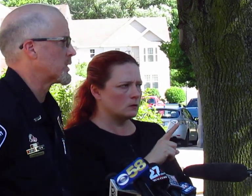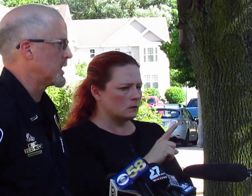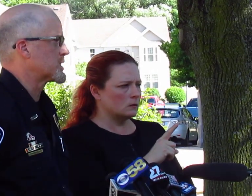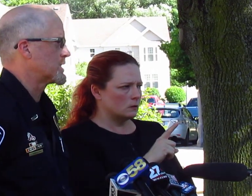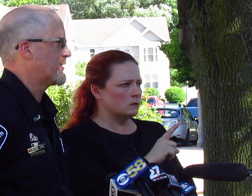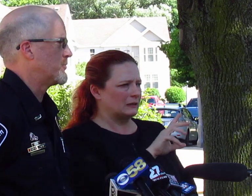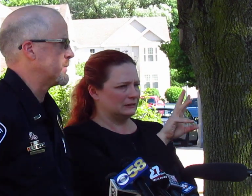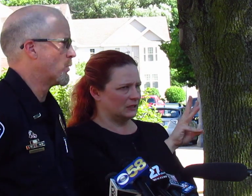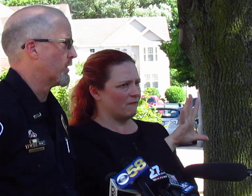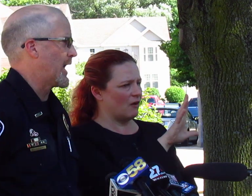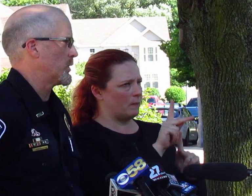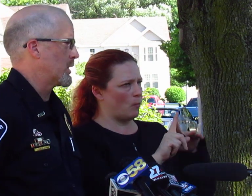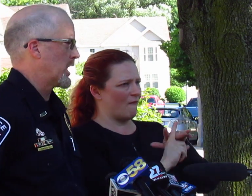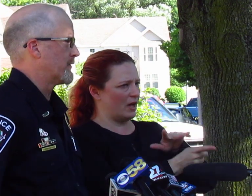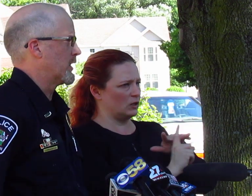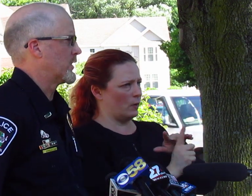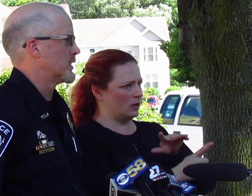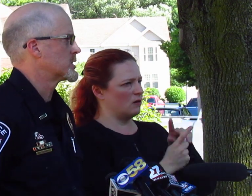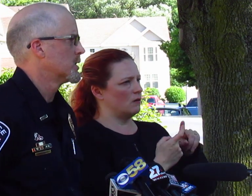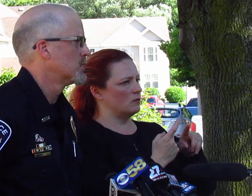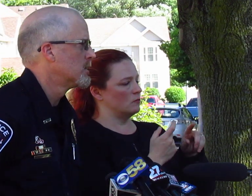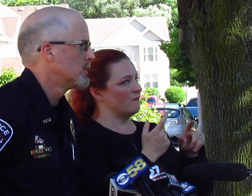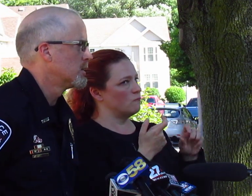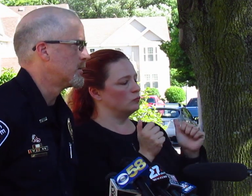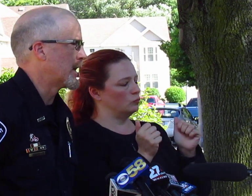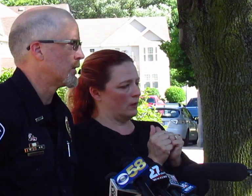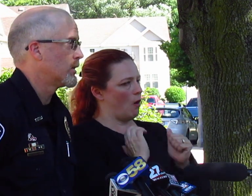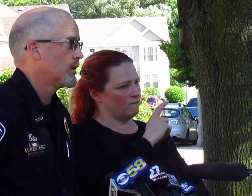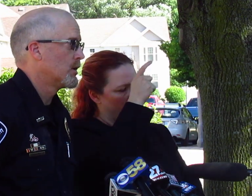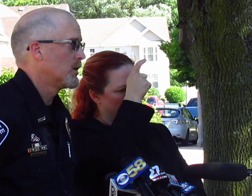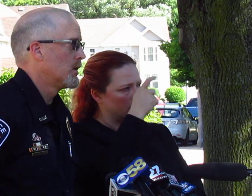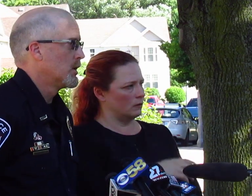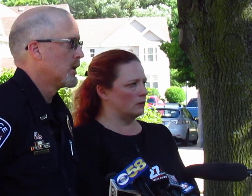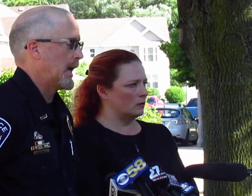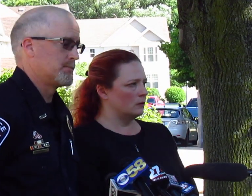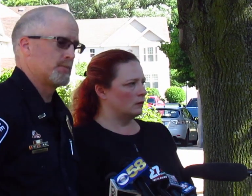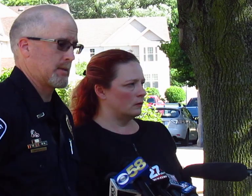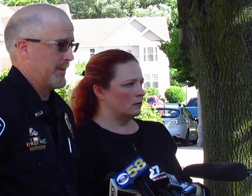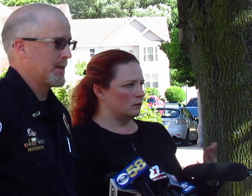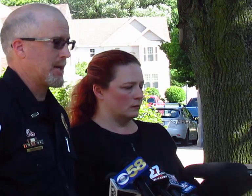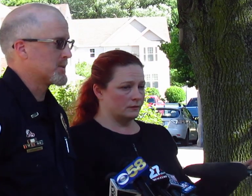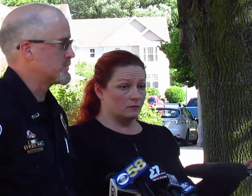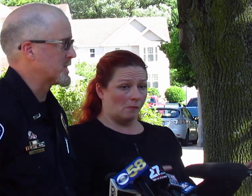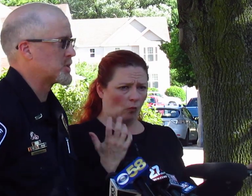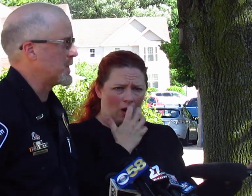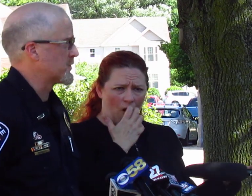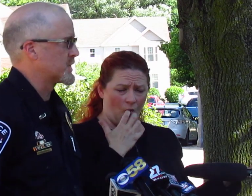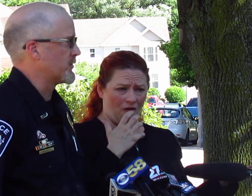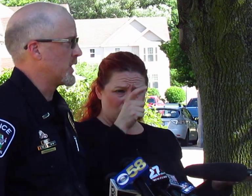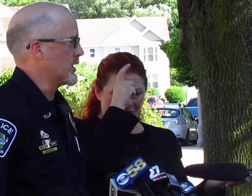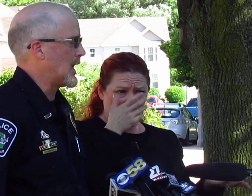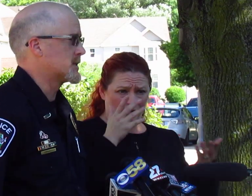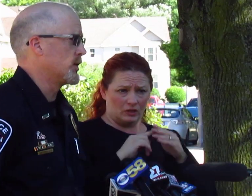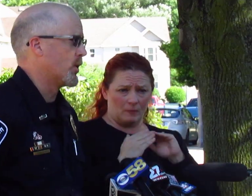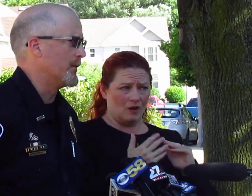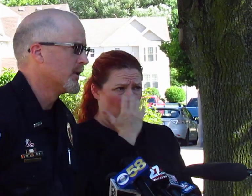that answer, at least 65 people were evacuated by our firefighters. What does that mean? That message speaks for itself